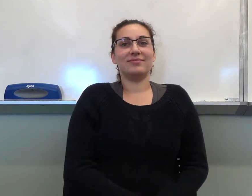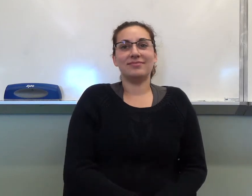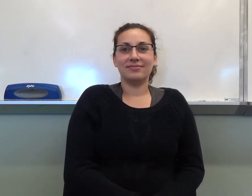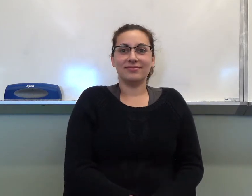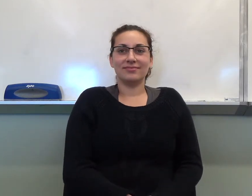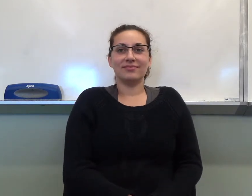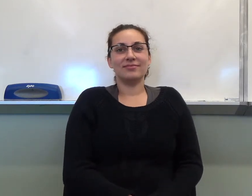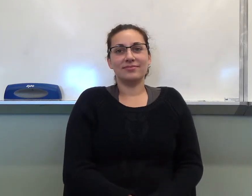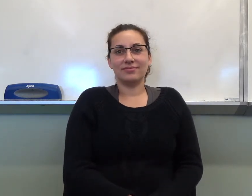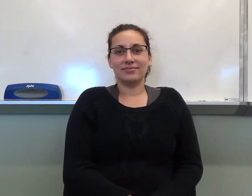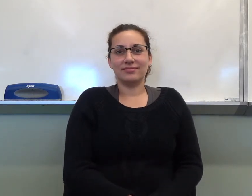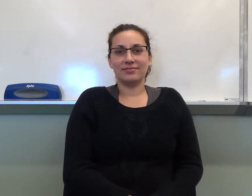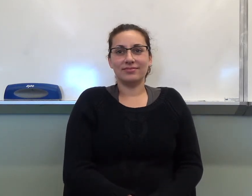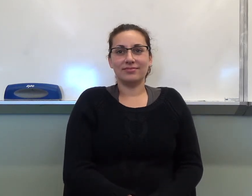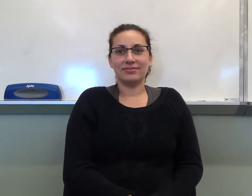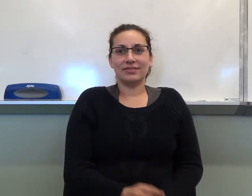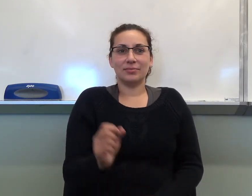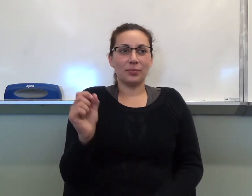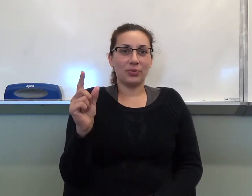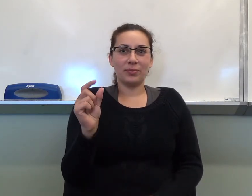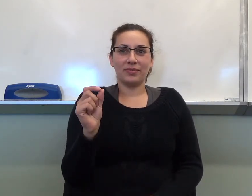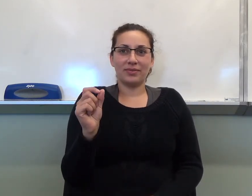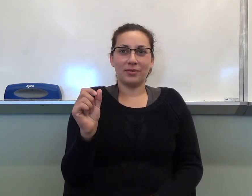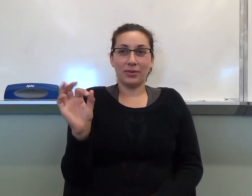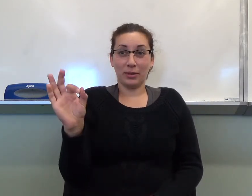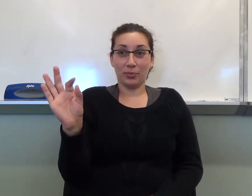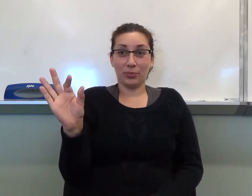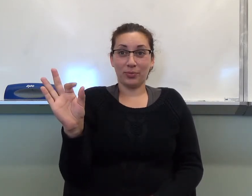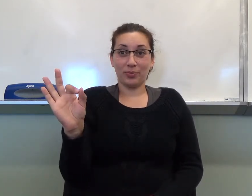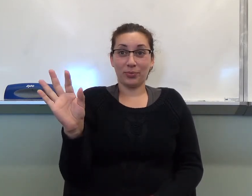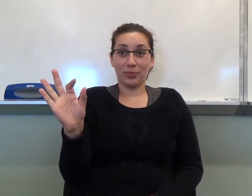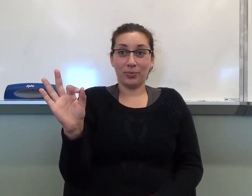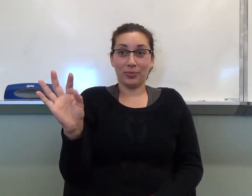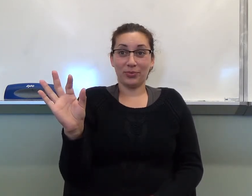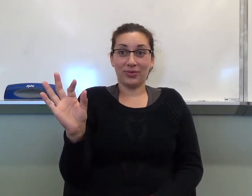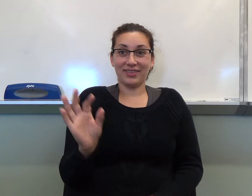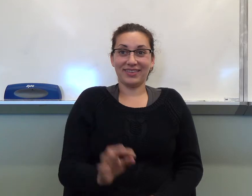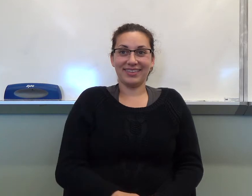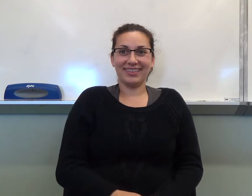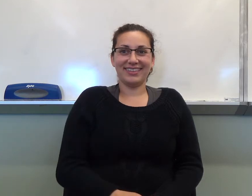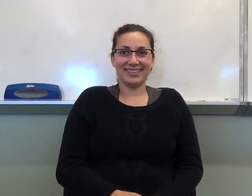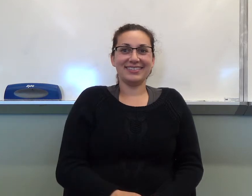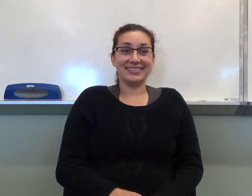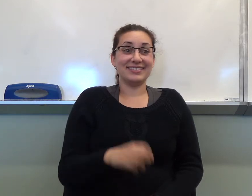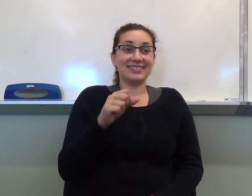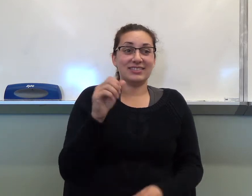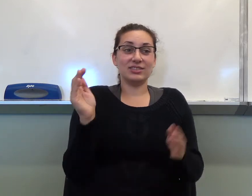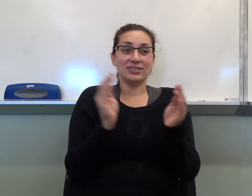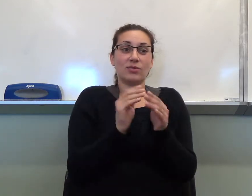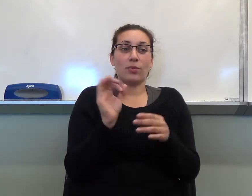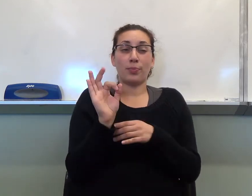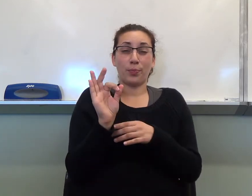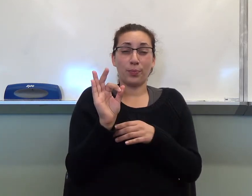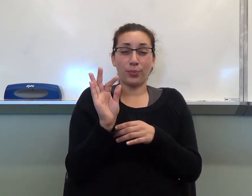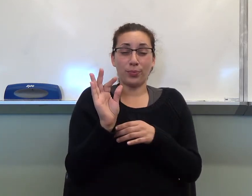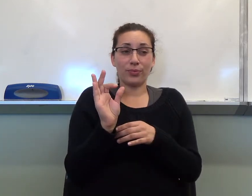this 0.85, 1, 2, 3, and we find it's 850 micrograms.